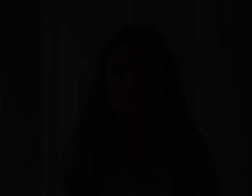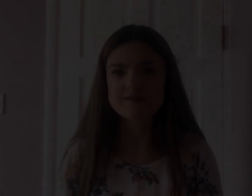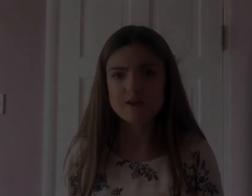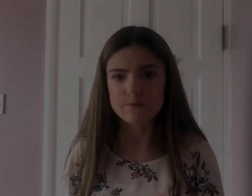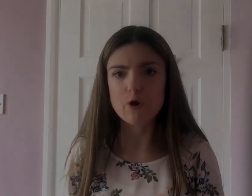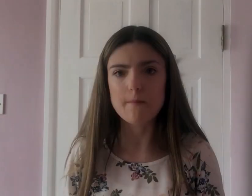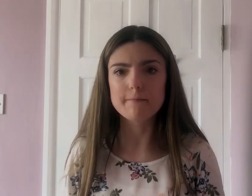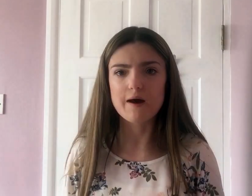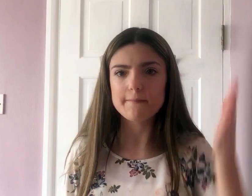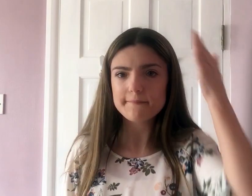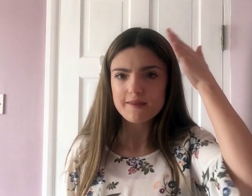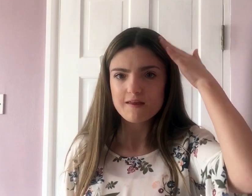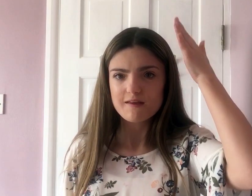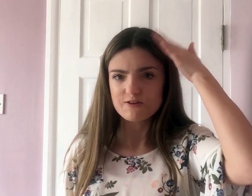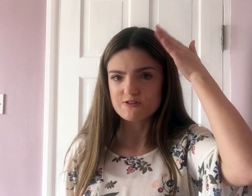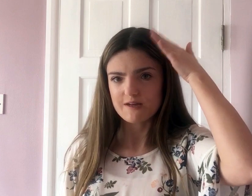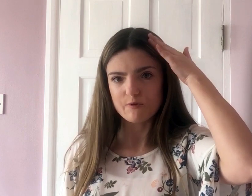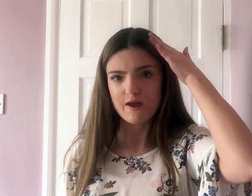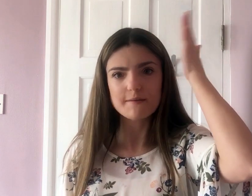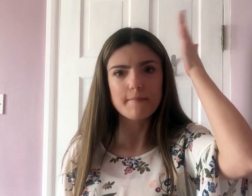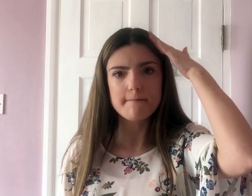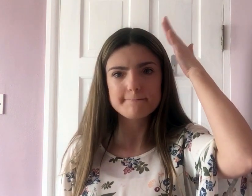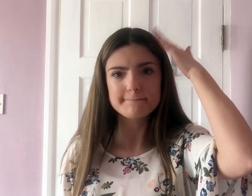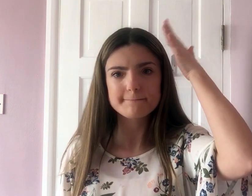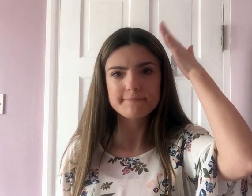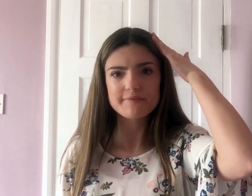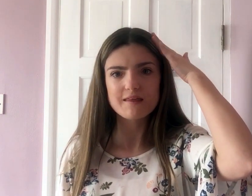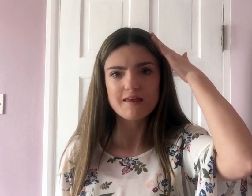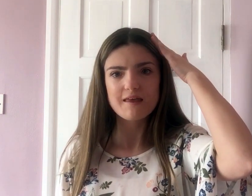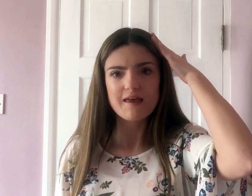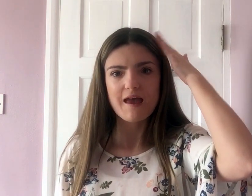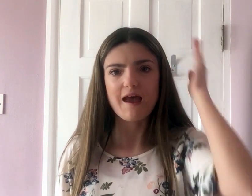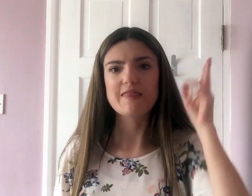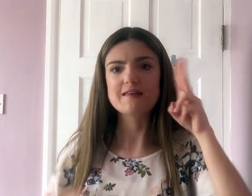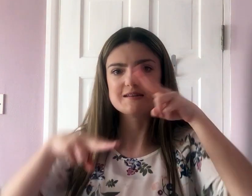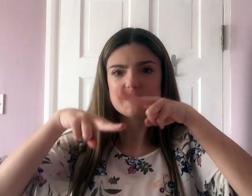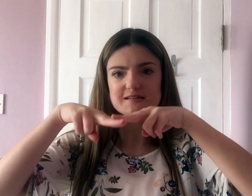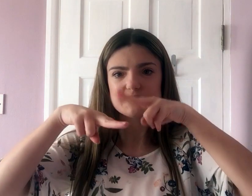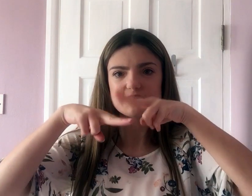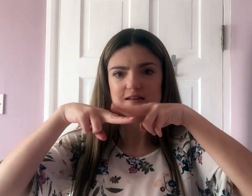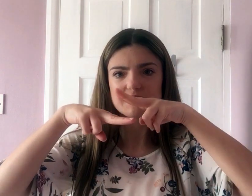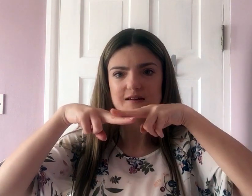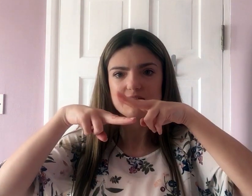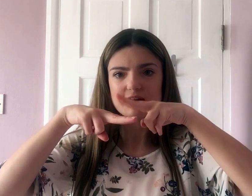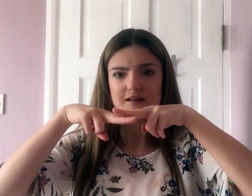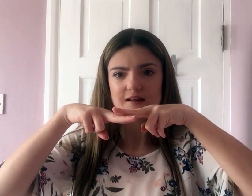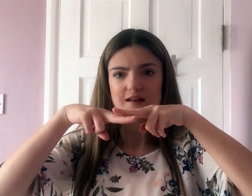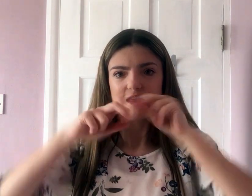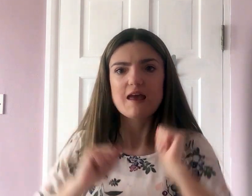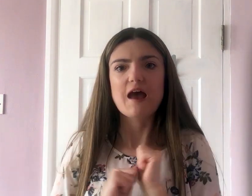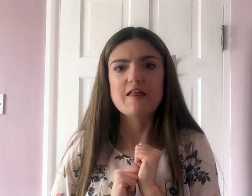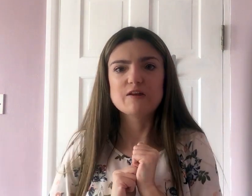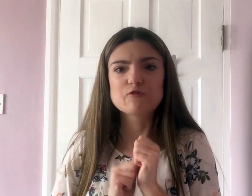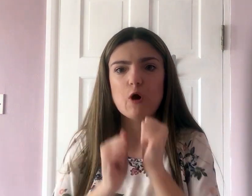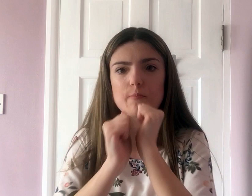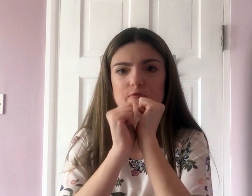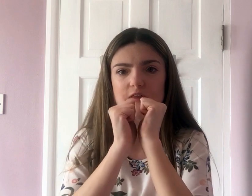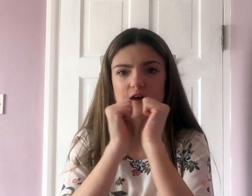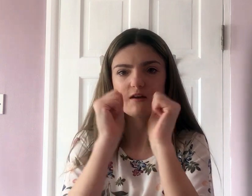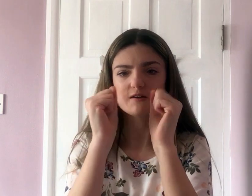So we've got mum, you just tap your head, mum. And then dad. And then you've got brother, so